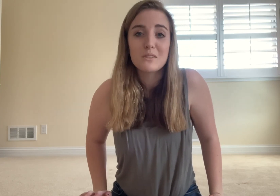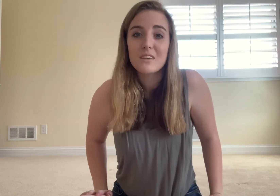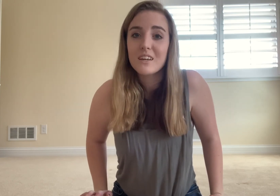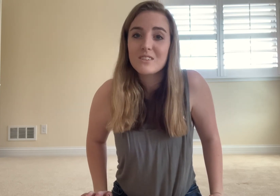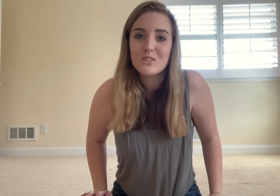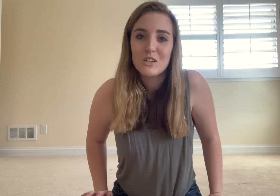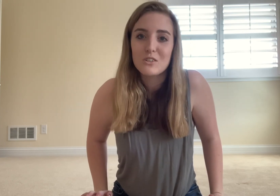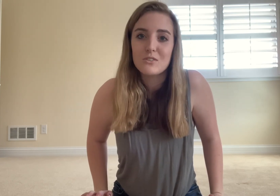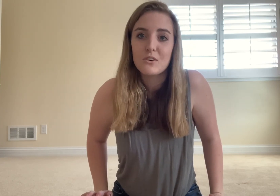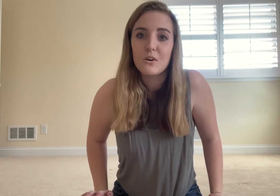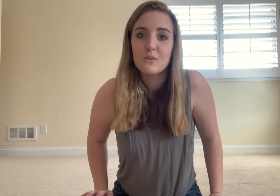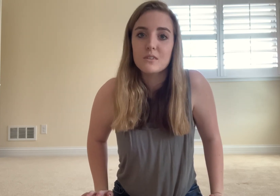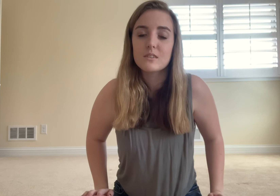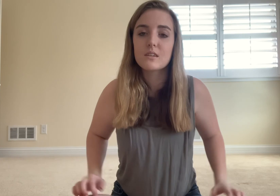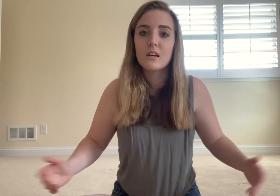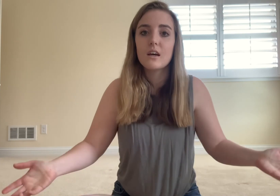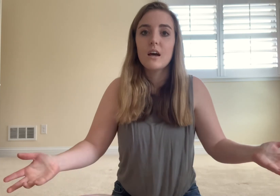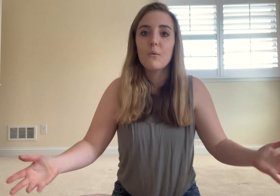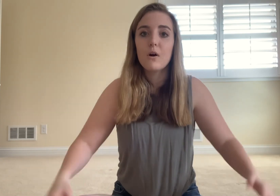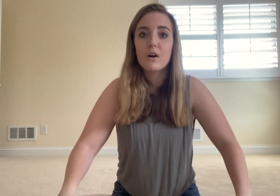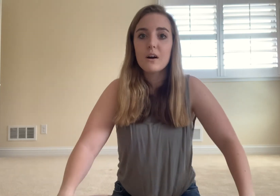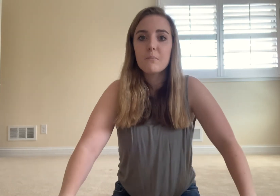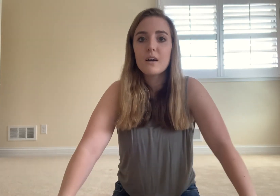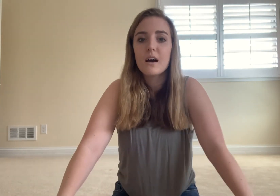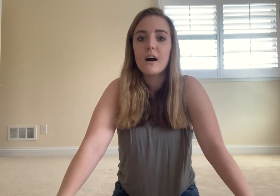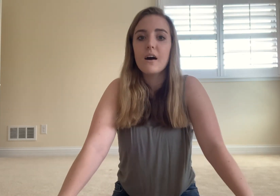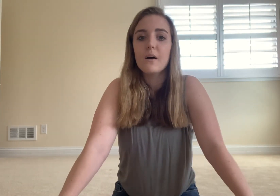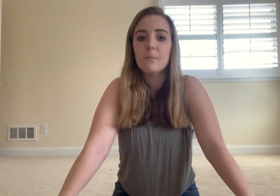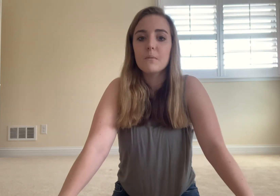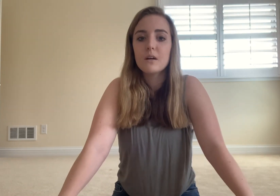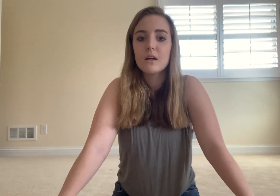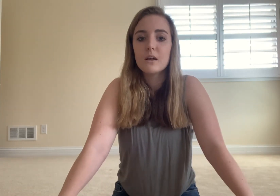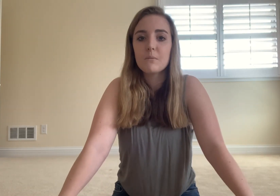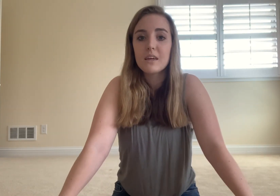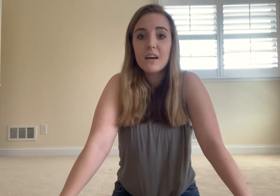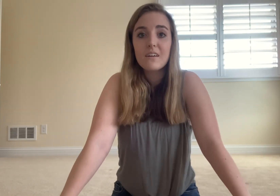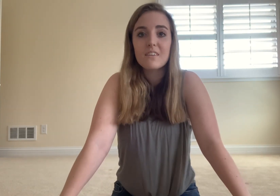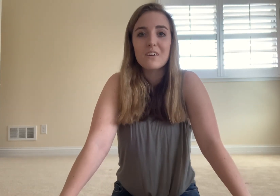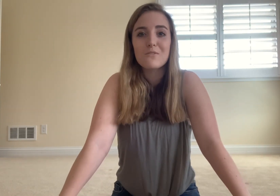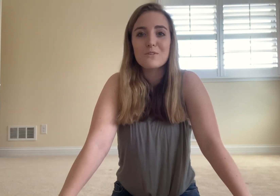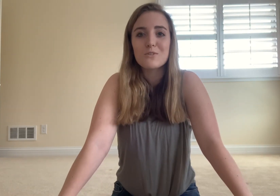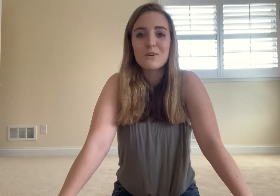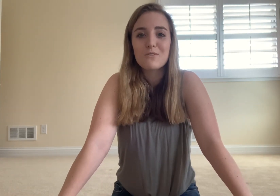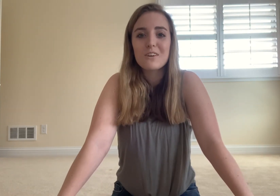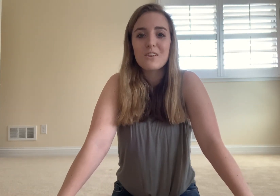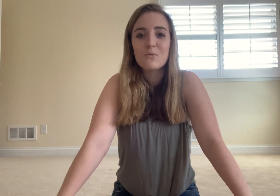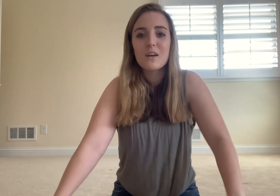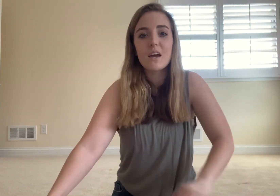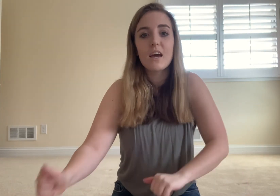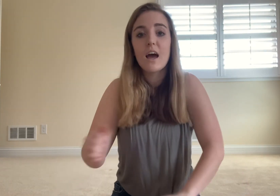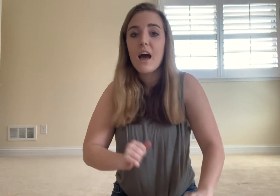again, suggestions are always welcome. But yeah, thank you for joining for another week